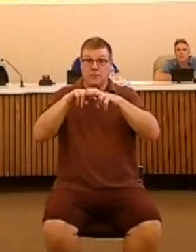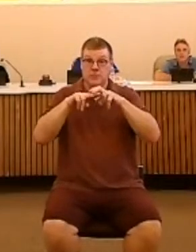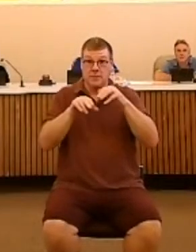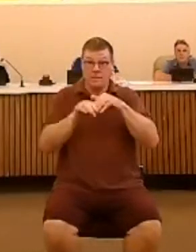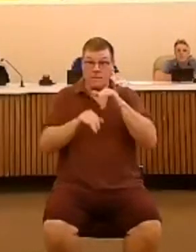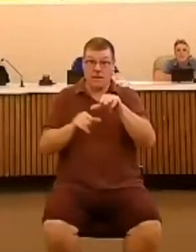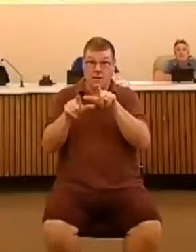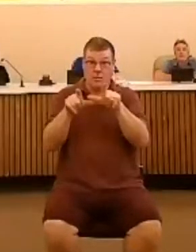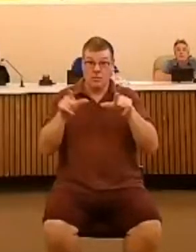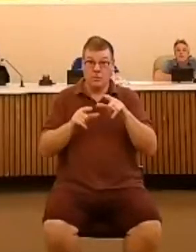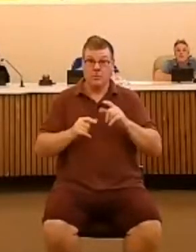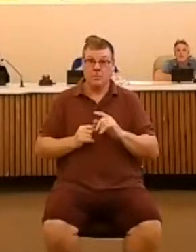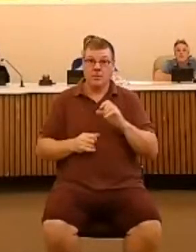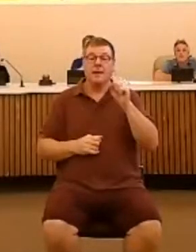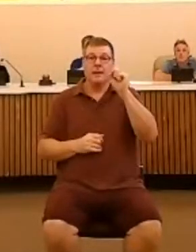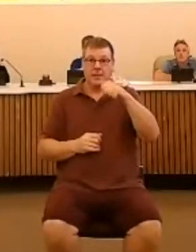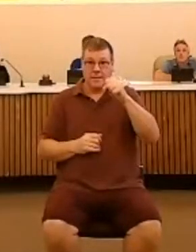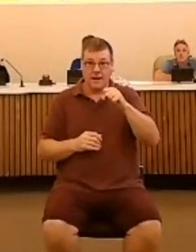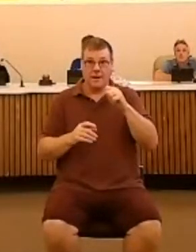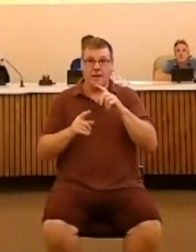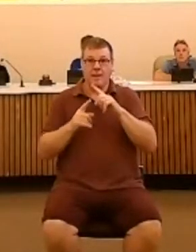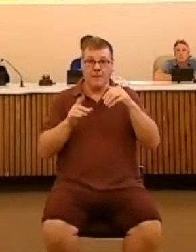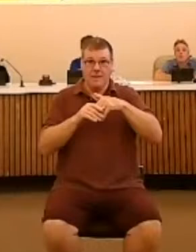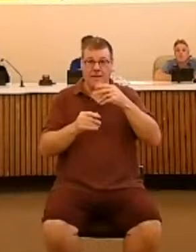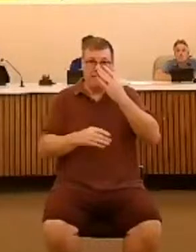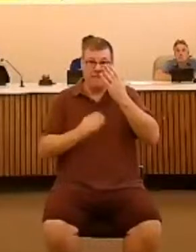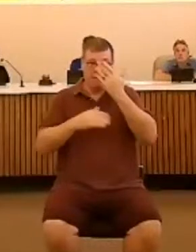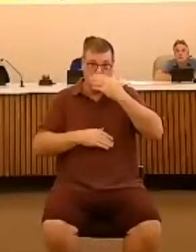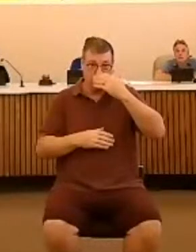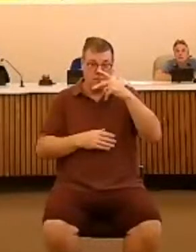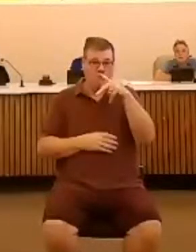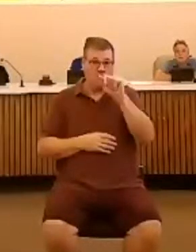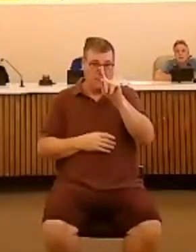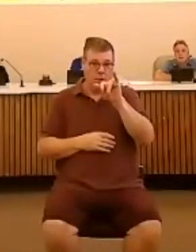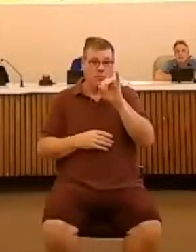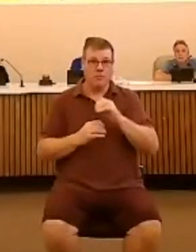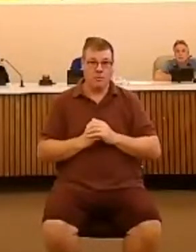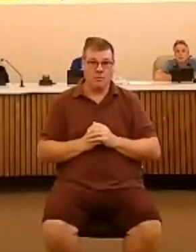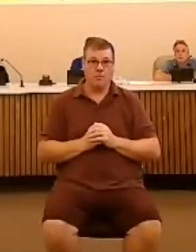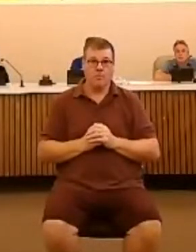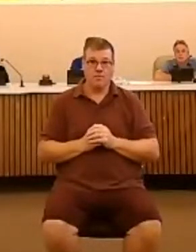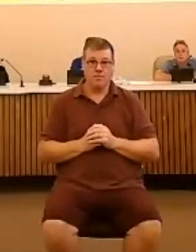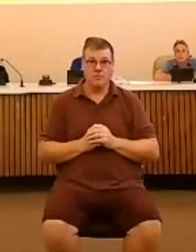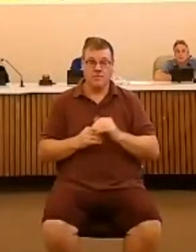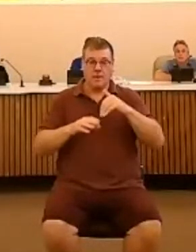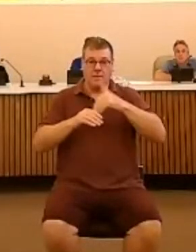location? Yes, we're gonna have in the very front, the patio. It's gonna be outdoor sitting in the very